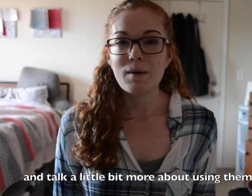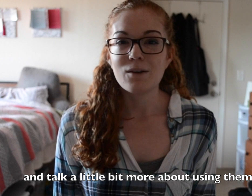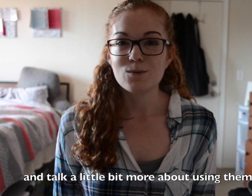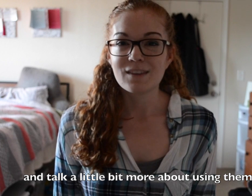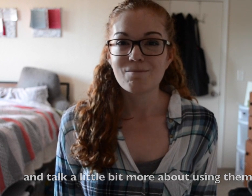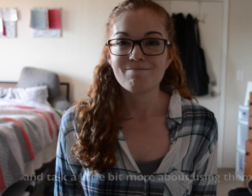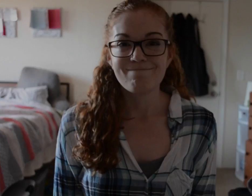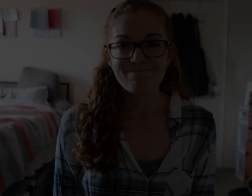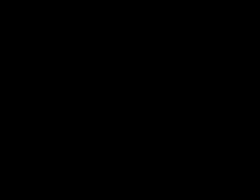about using them.